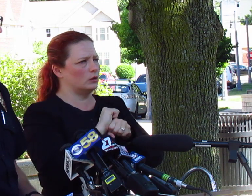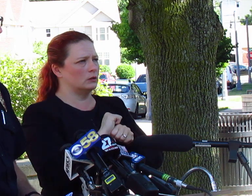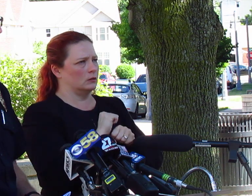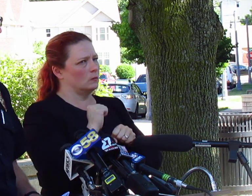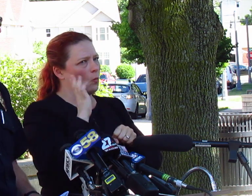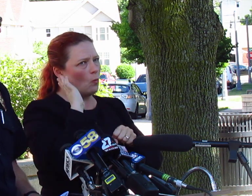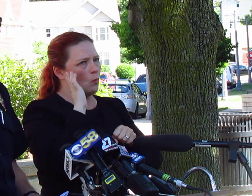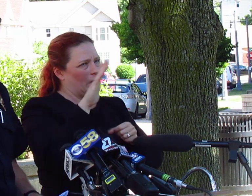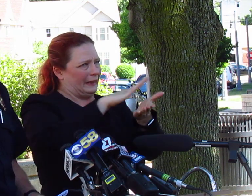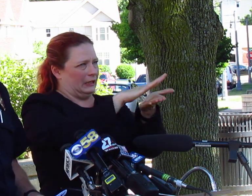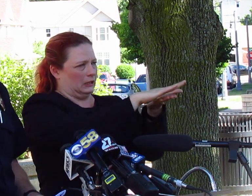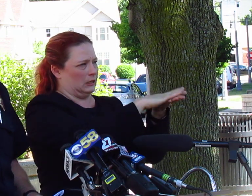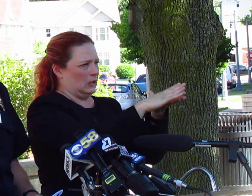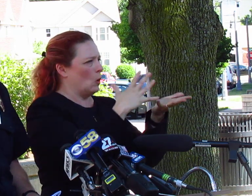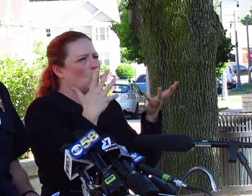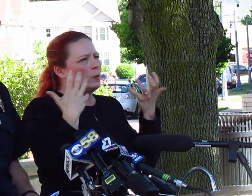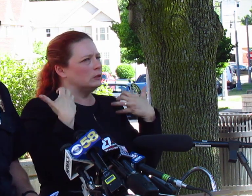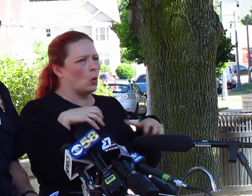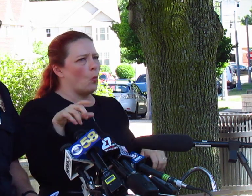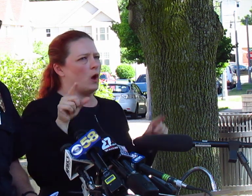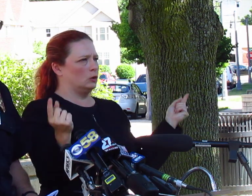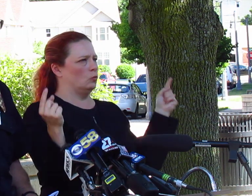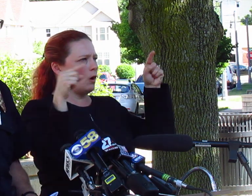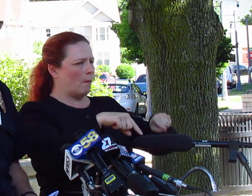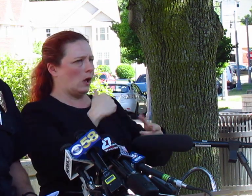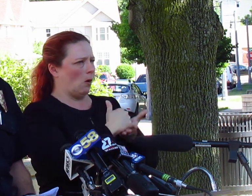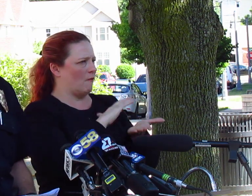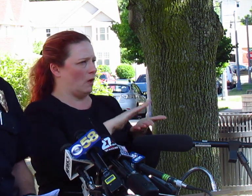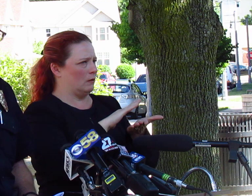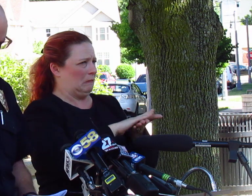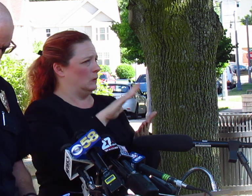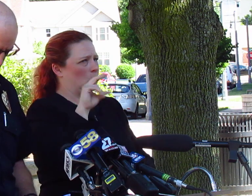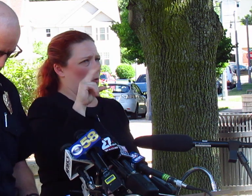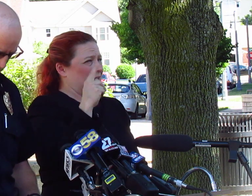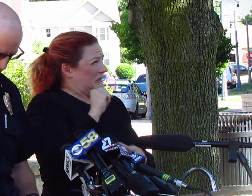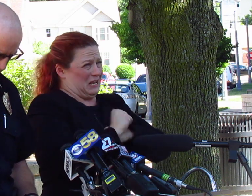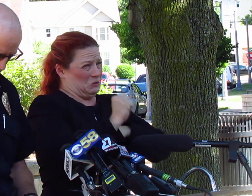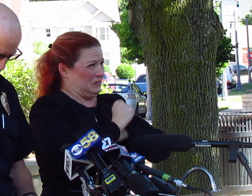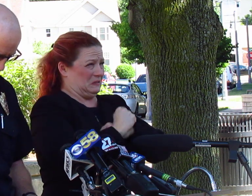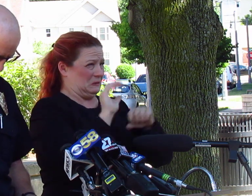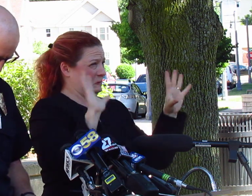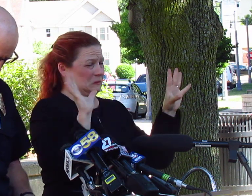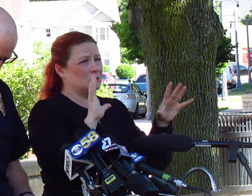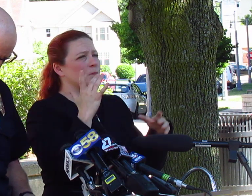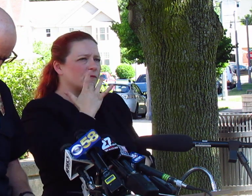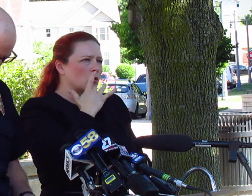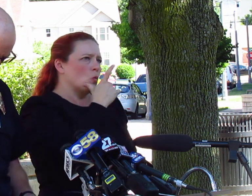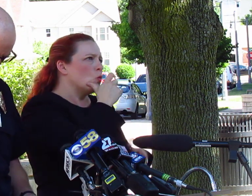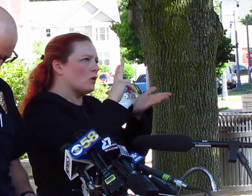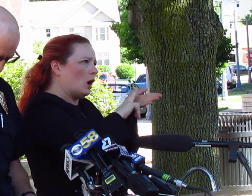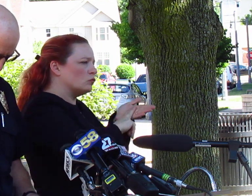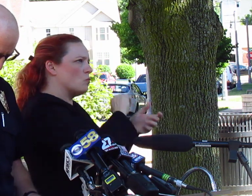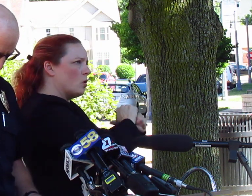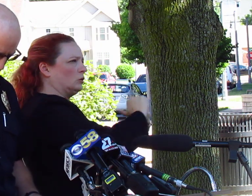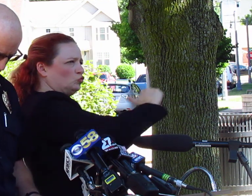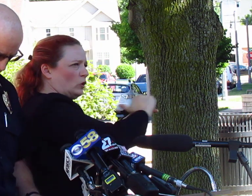now for us to ask for any volunteers to help and start cleaning up inside that perimeter zone when we're able to do so.